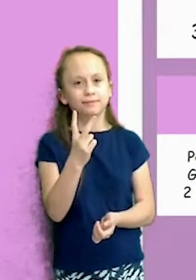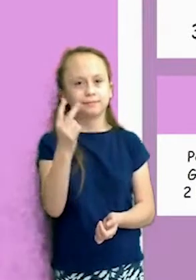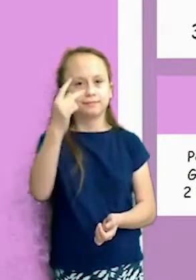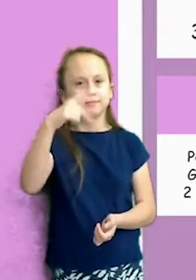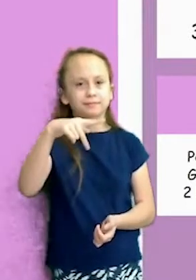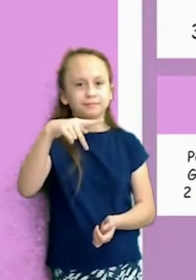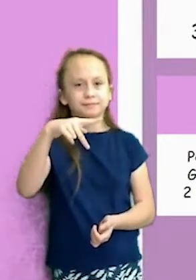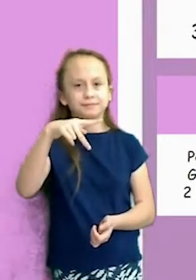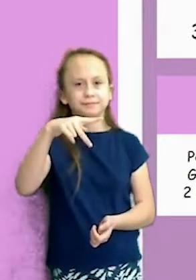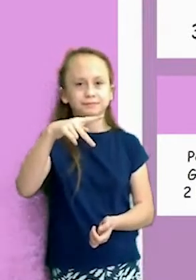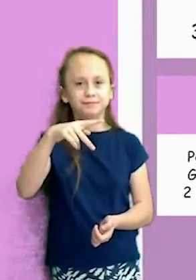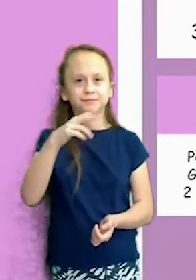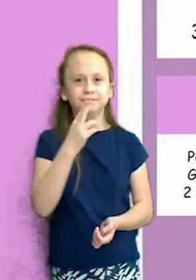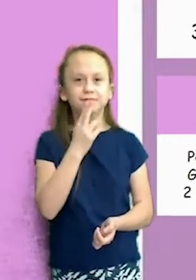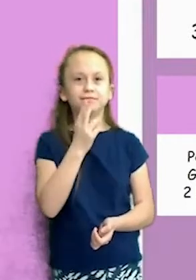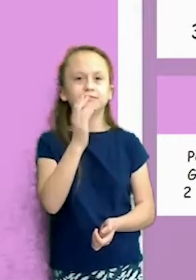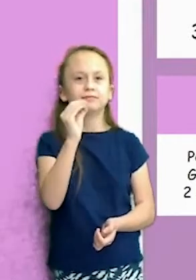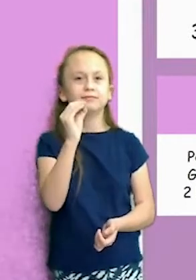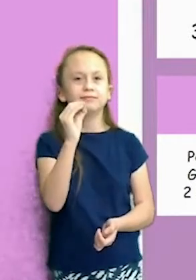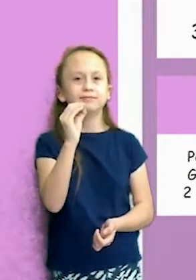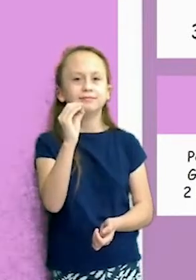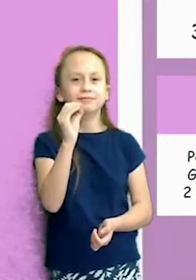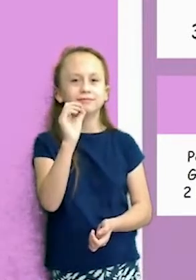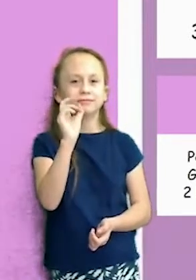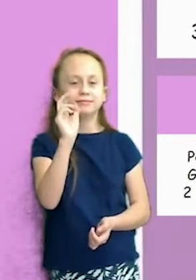2 pothos stems,